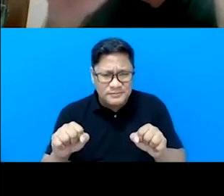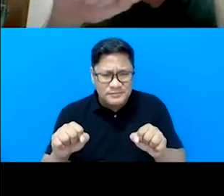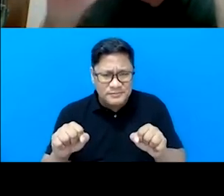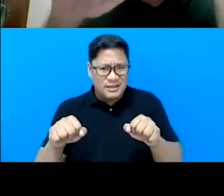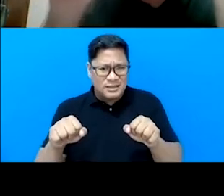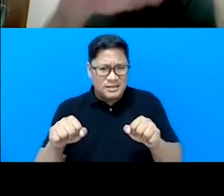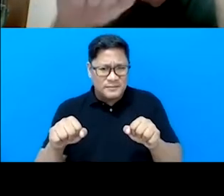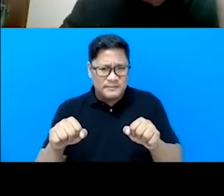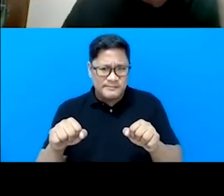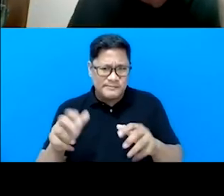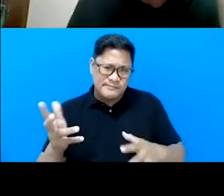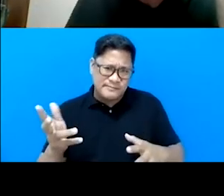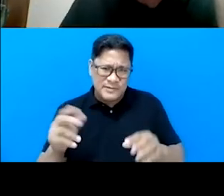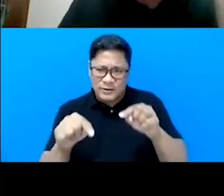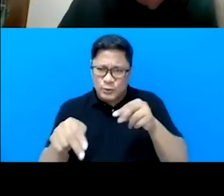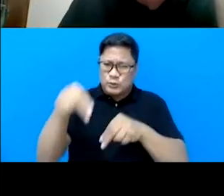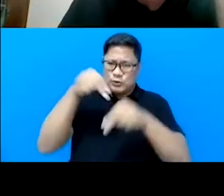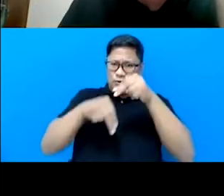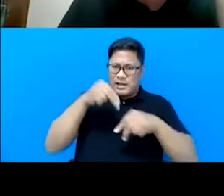just go back on that?